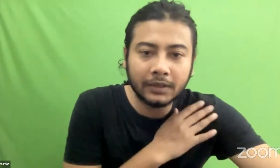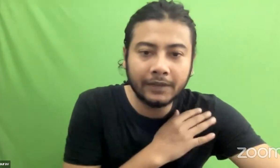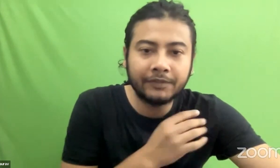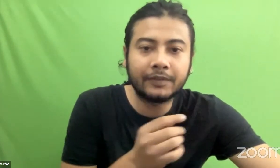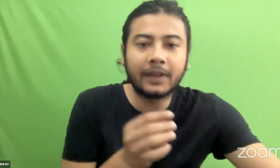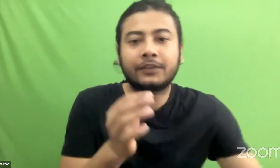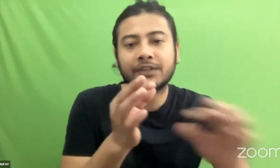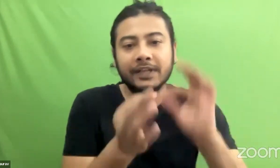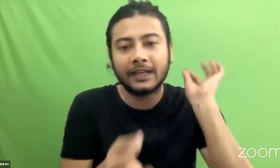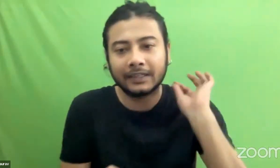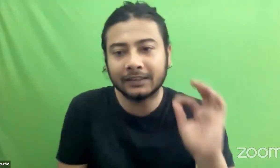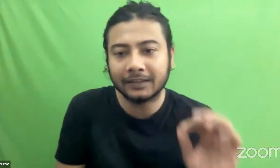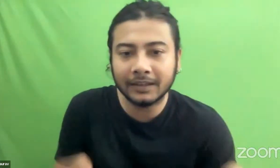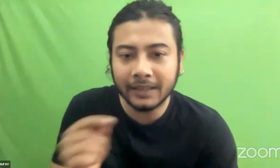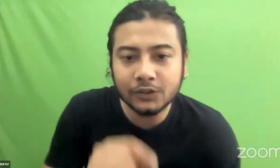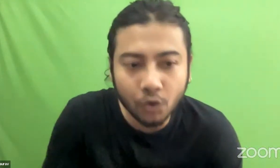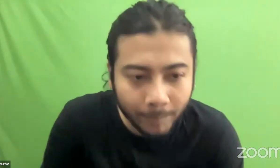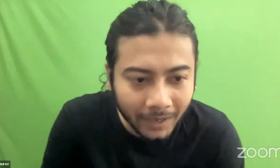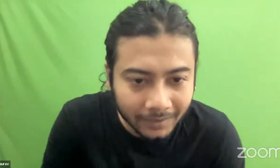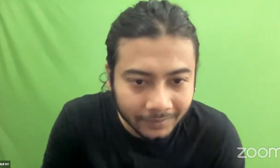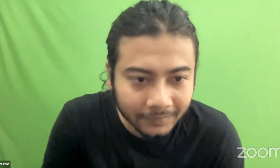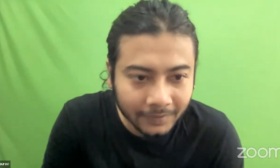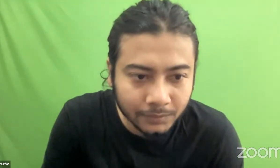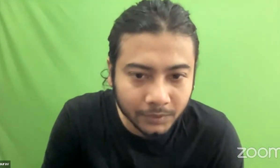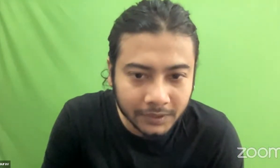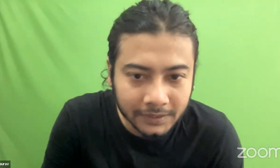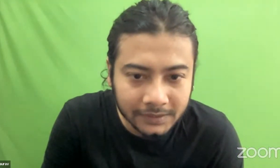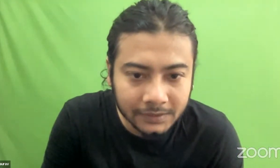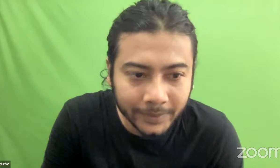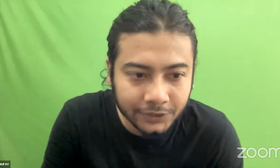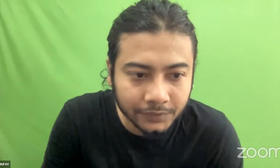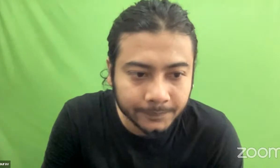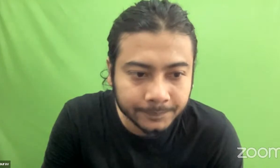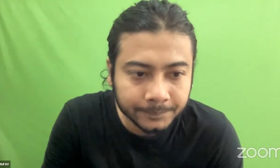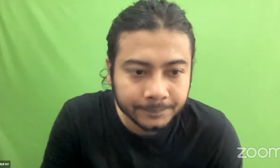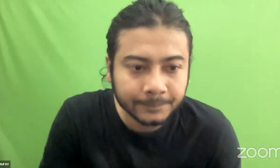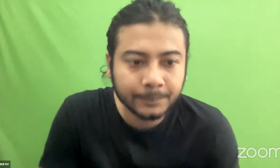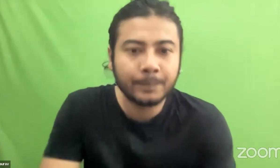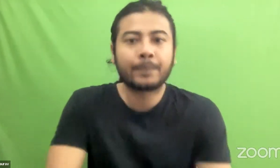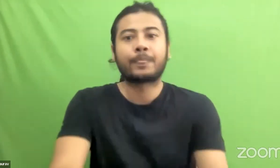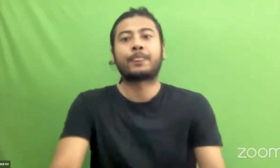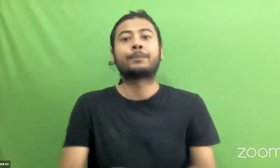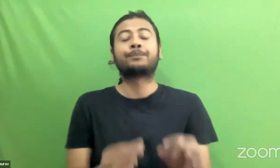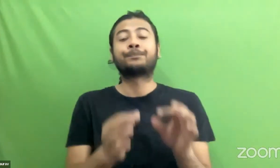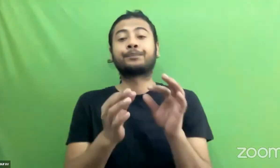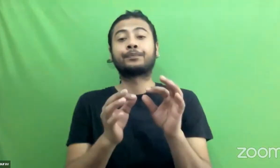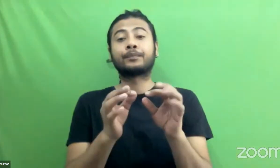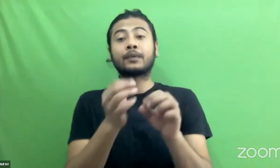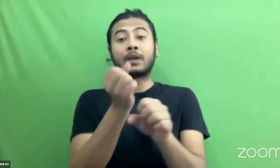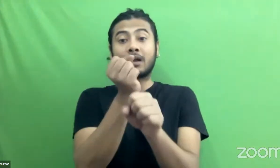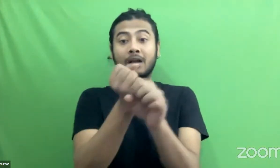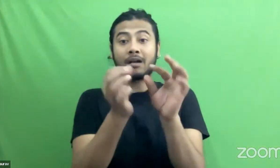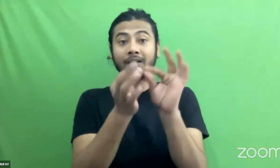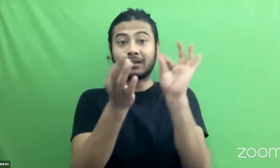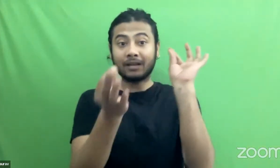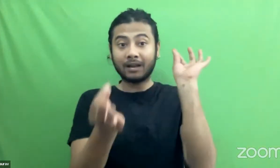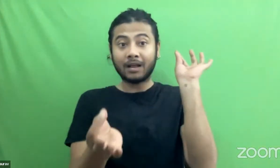left, like you're saying, Gadadhara, is Gopal. That was his question. No, Gadadhar is actually manifestation of Radharani.